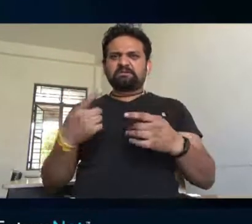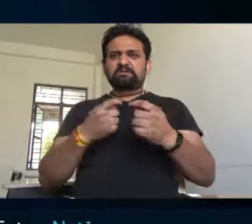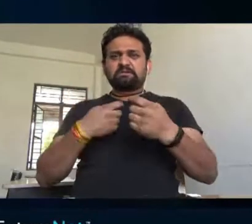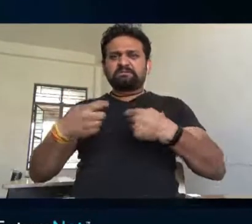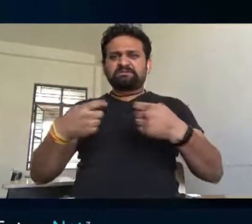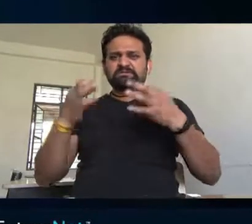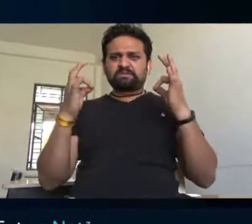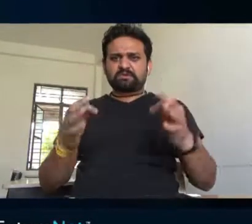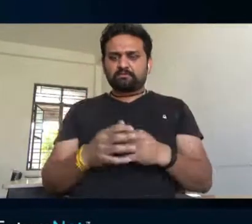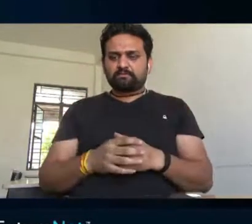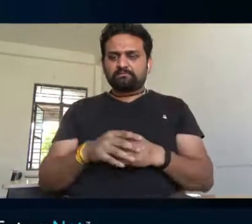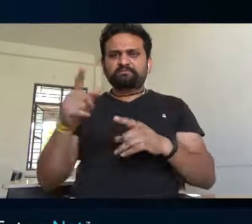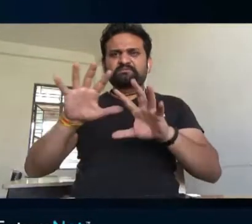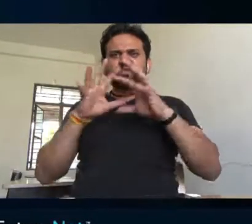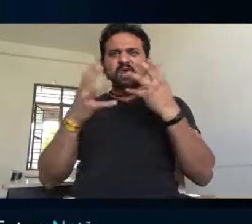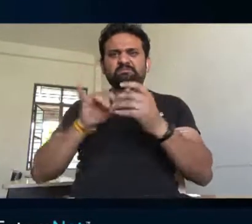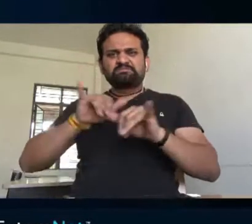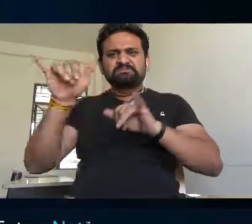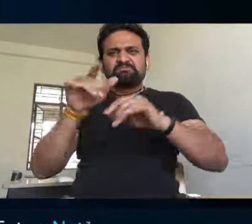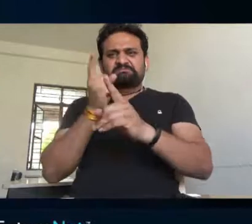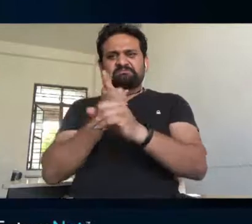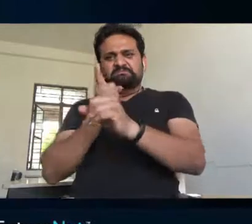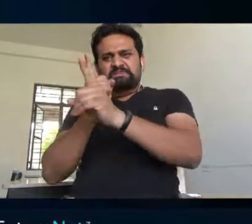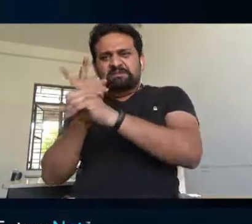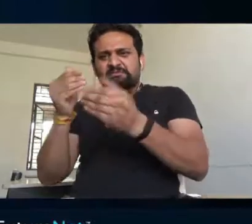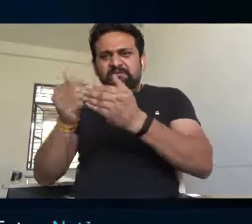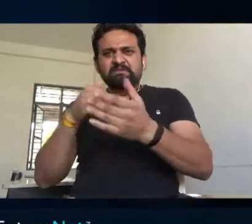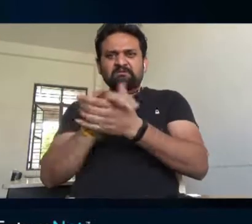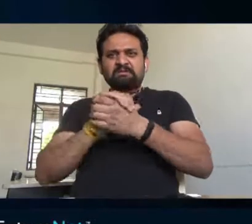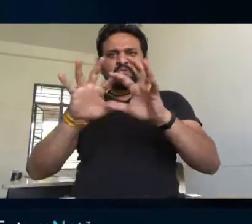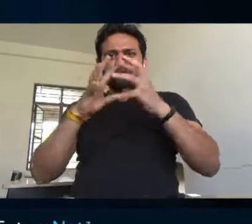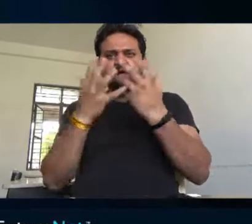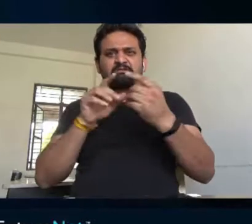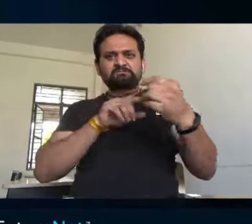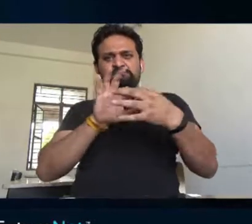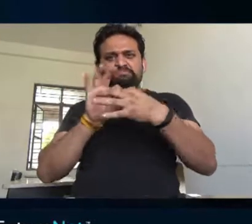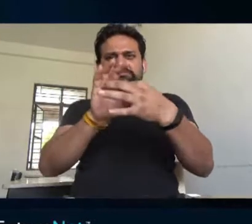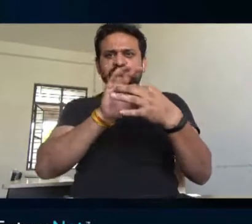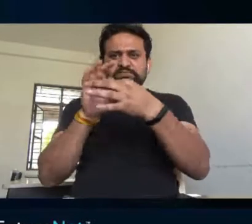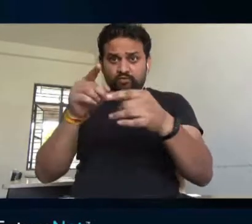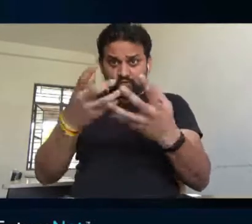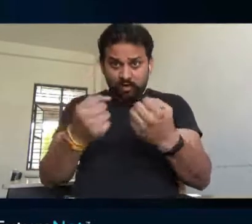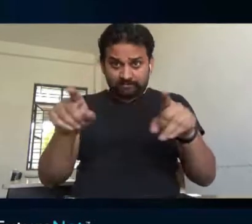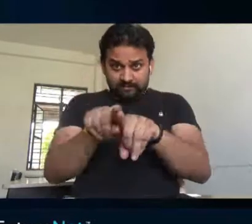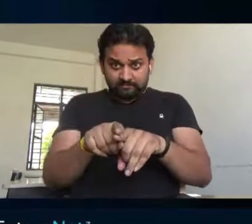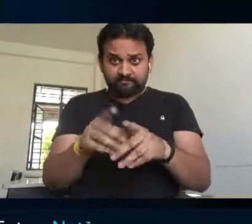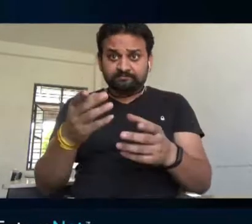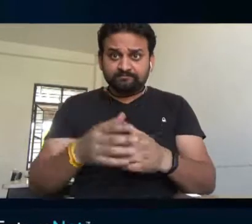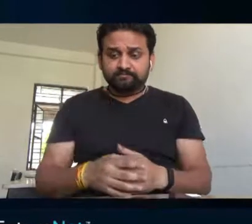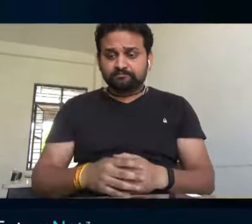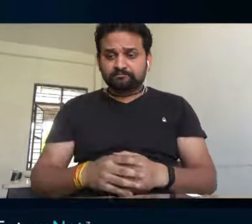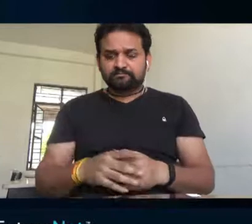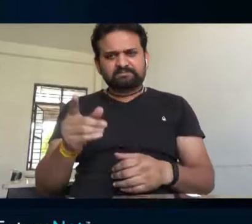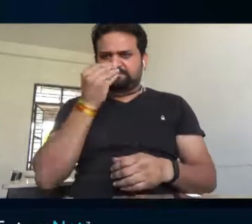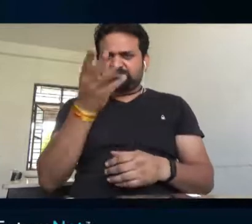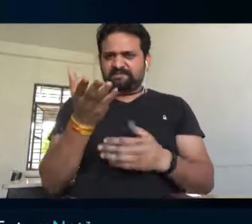busy. And the result is their income. The result is their success. They are living the MLM dream.